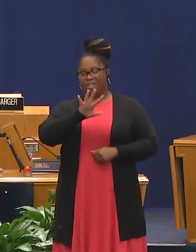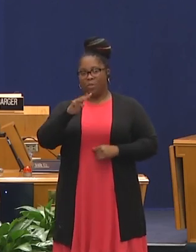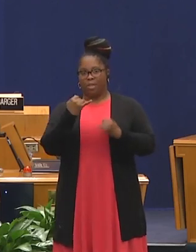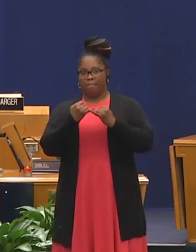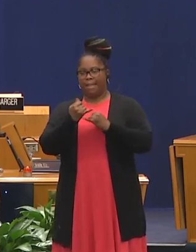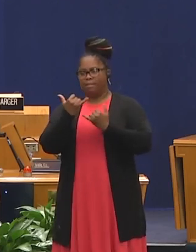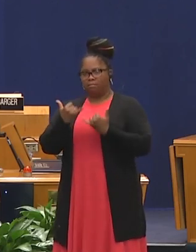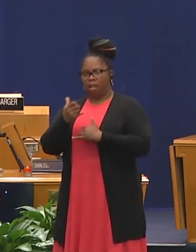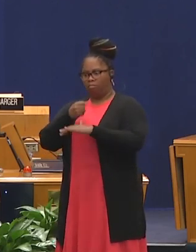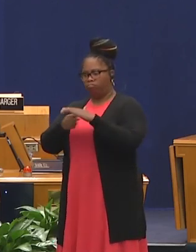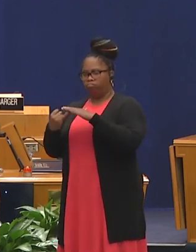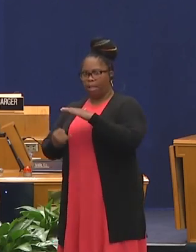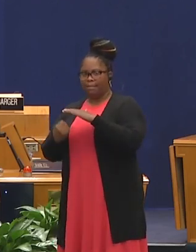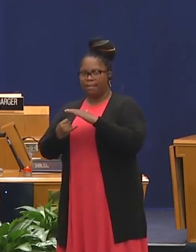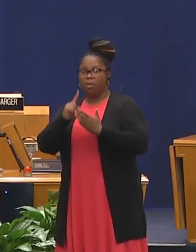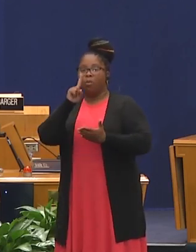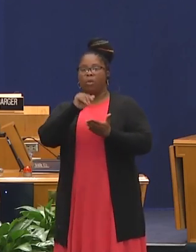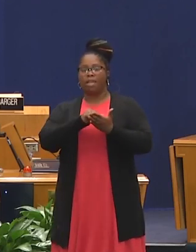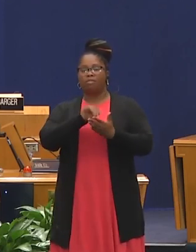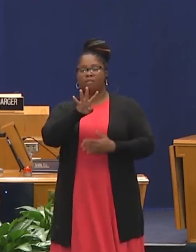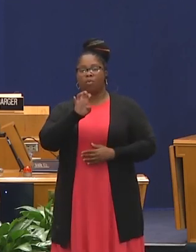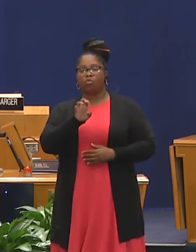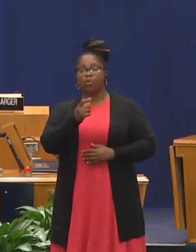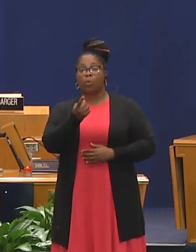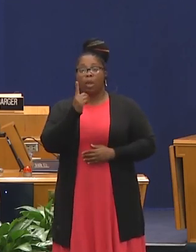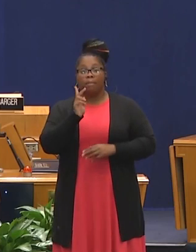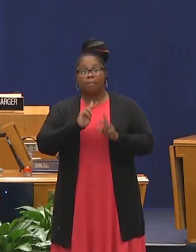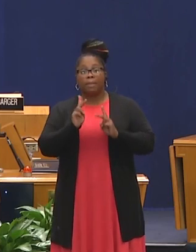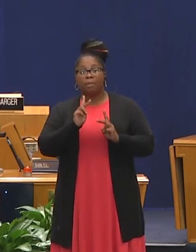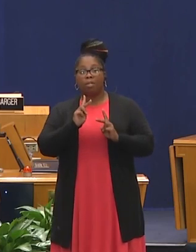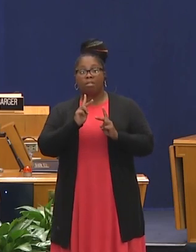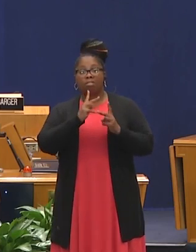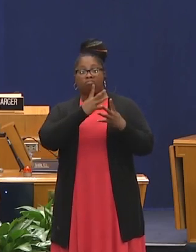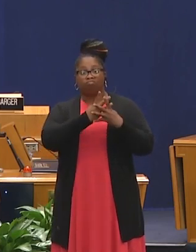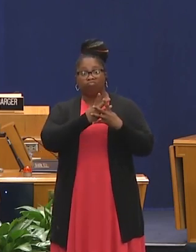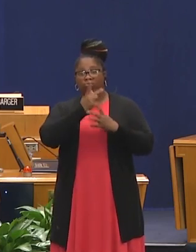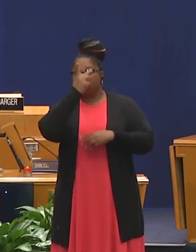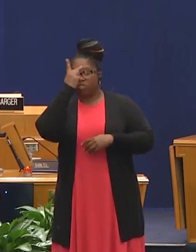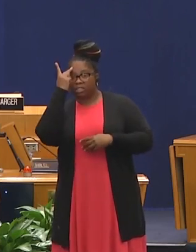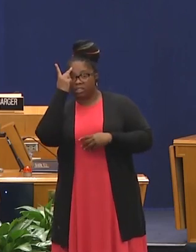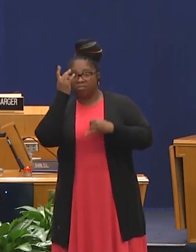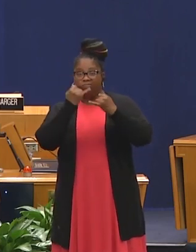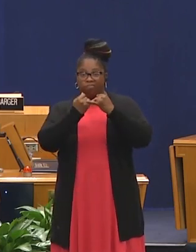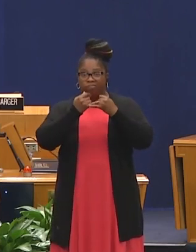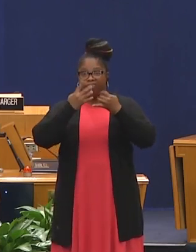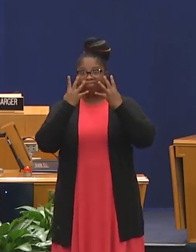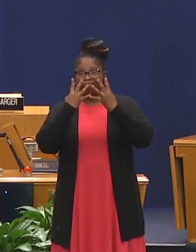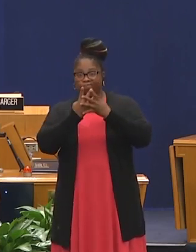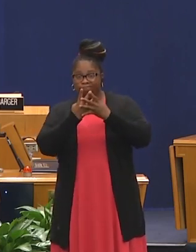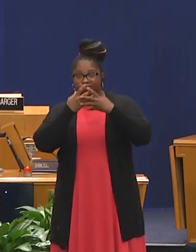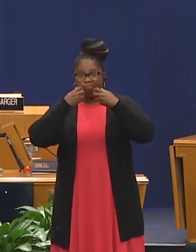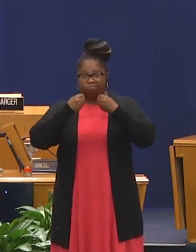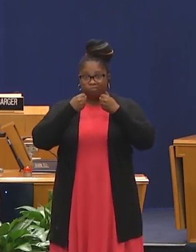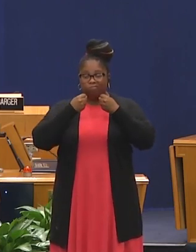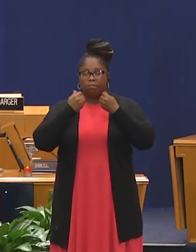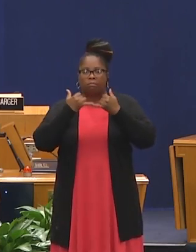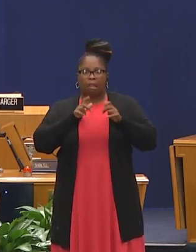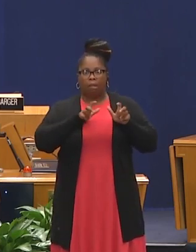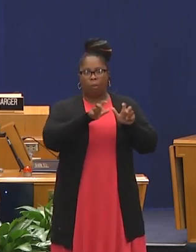and 1,401 people who are incarcerated are at this point in time quarantined. There